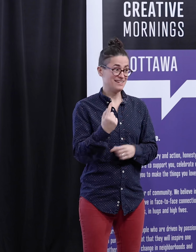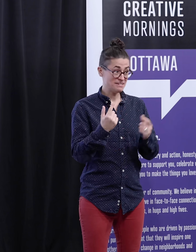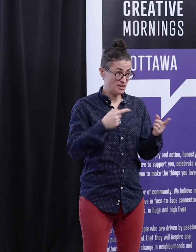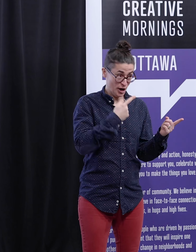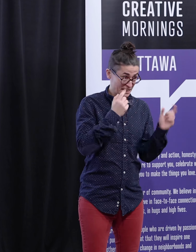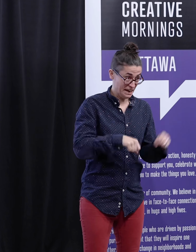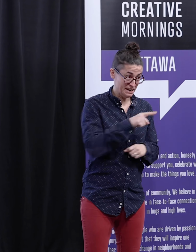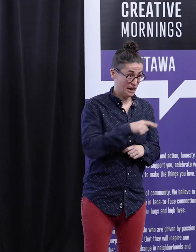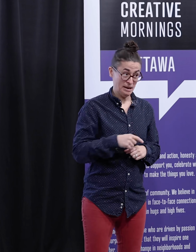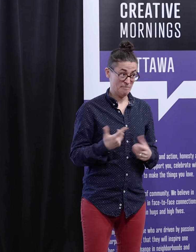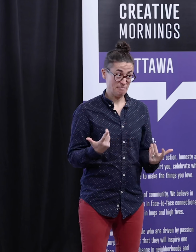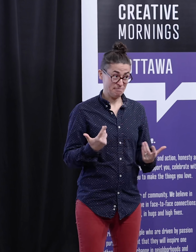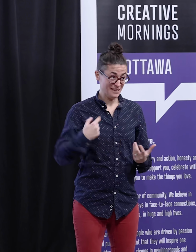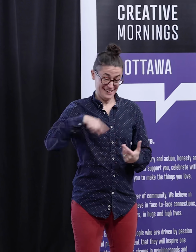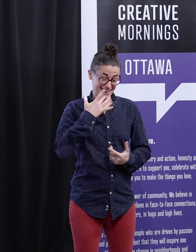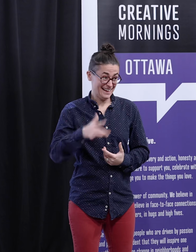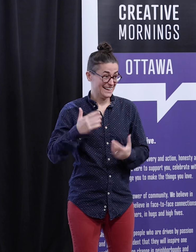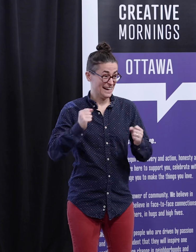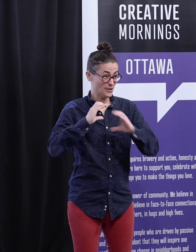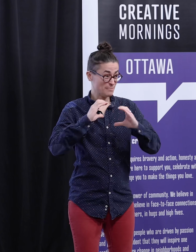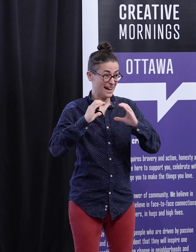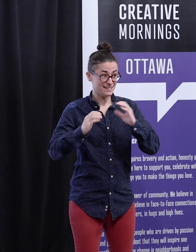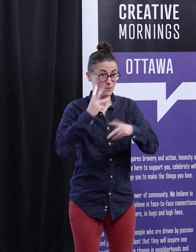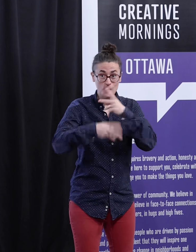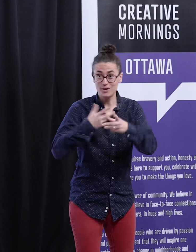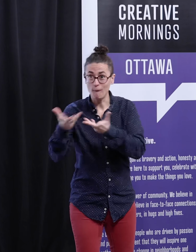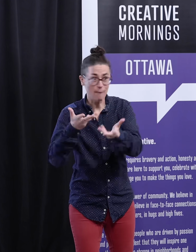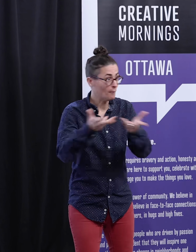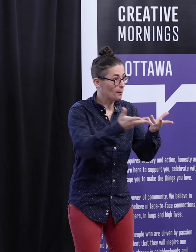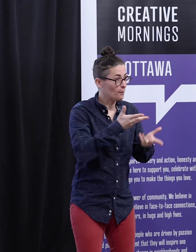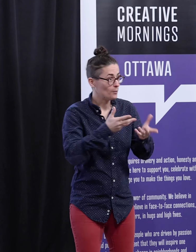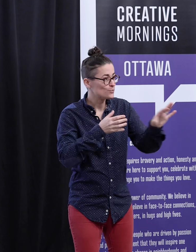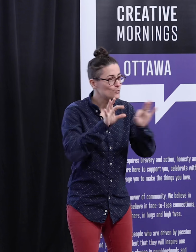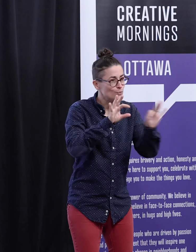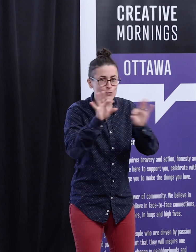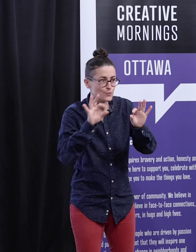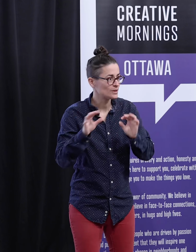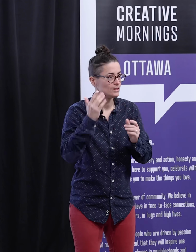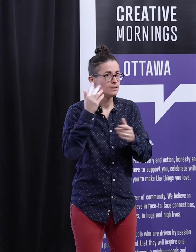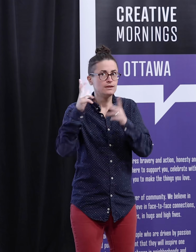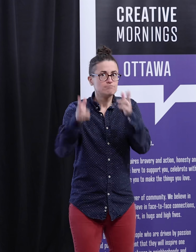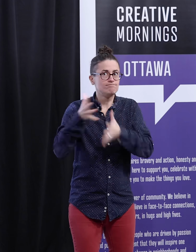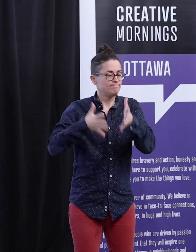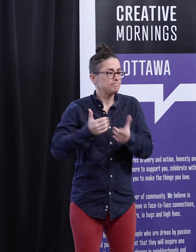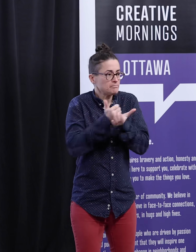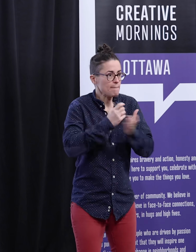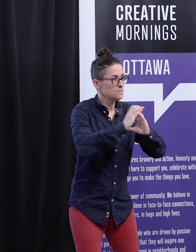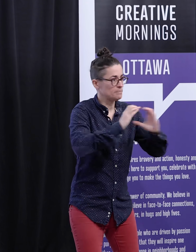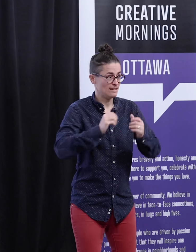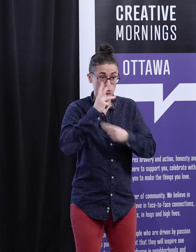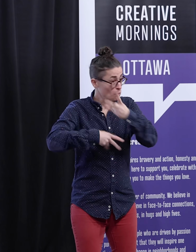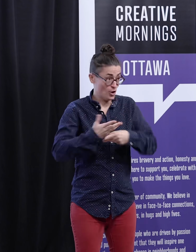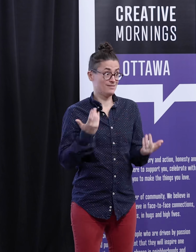international conferences for people who are deaf. It's an international way of signing, which is very advanced. I don't